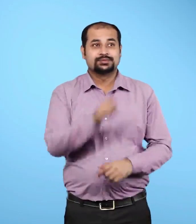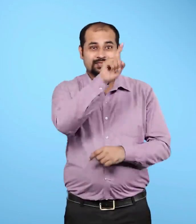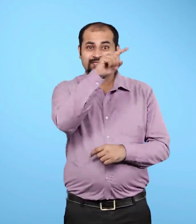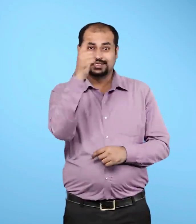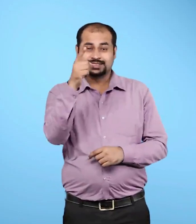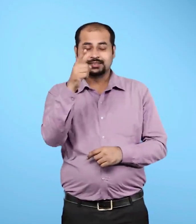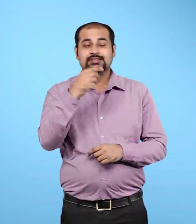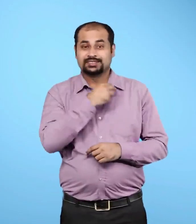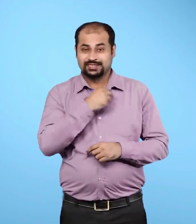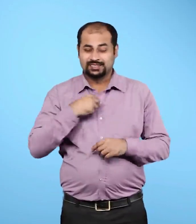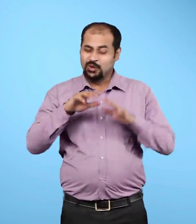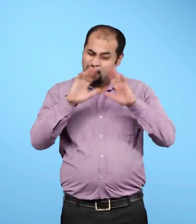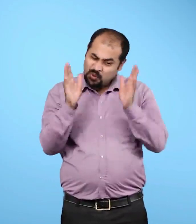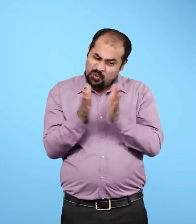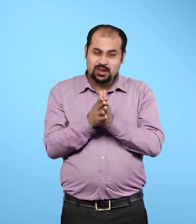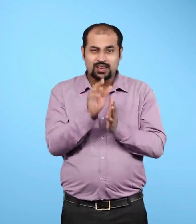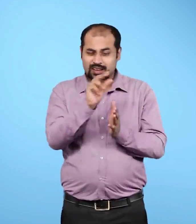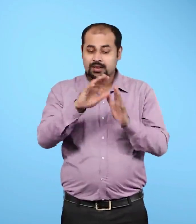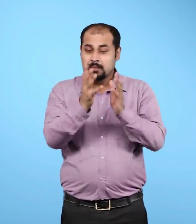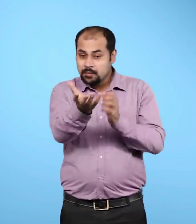Column 2, beads, 12.